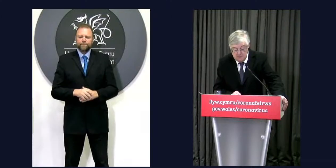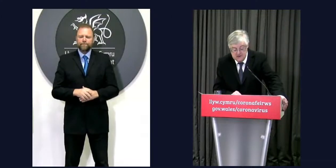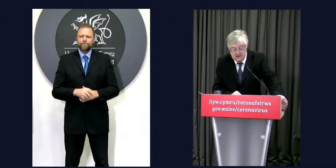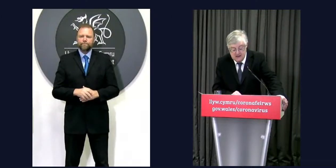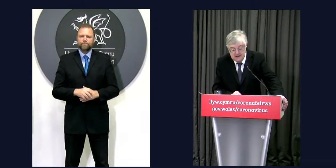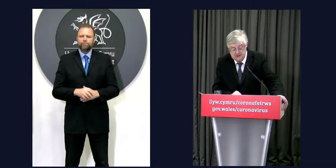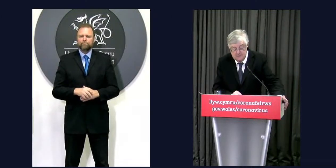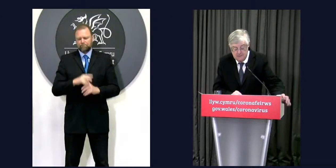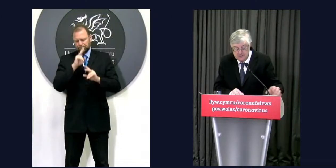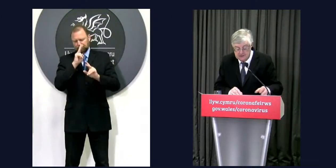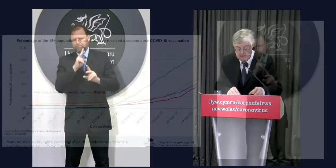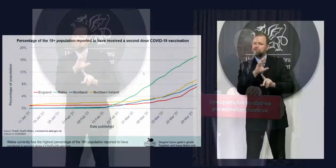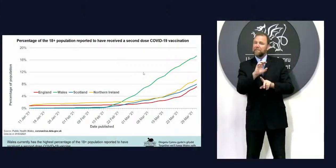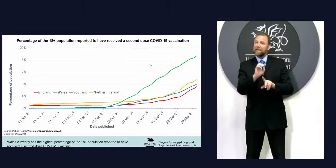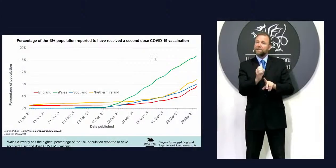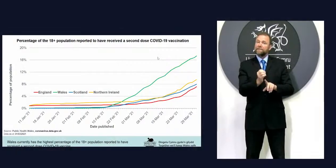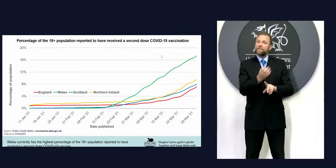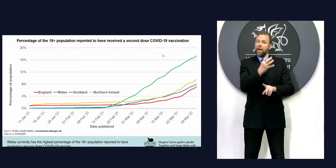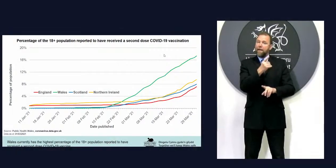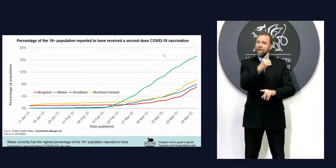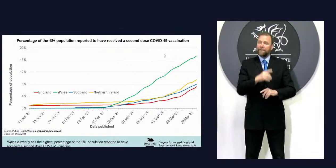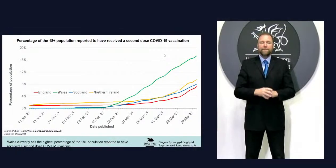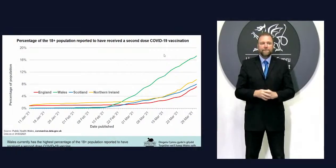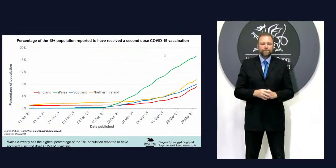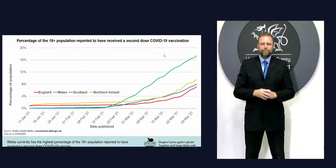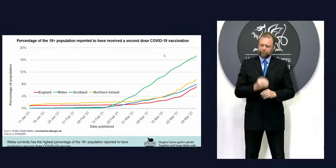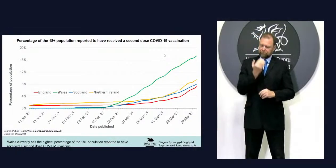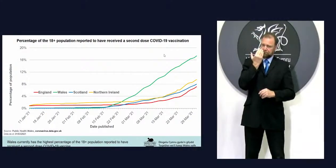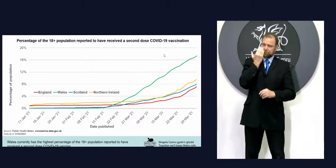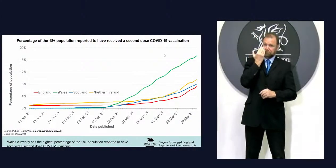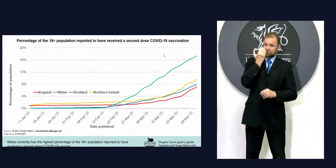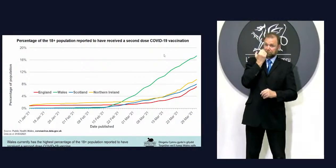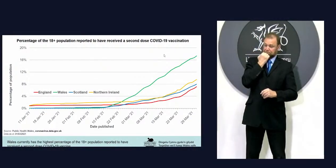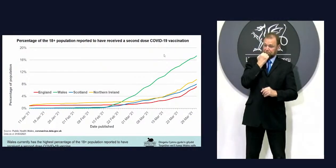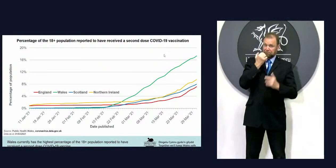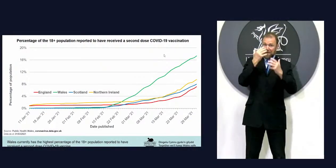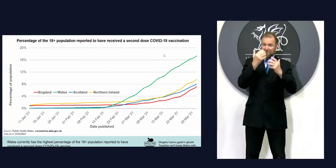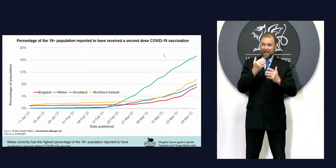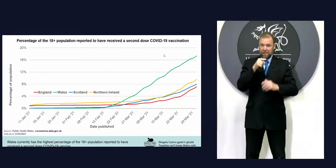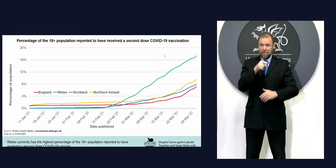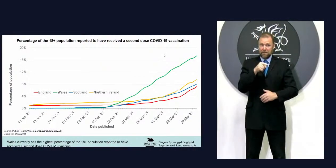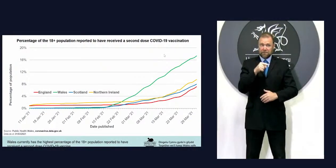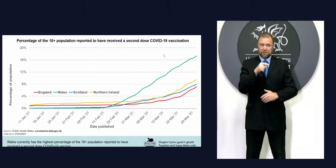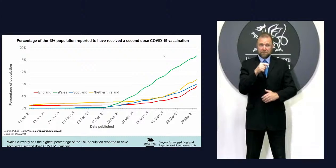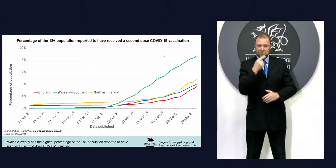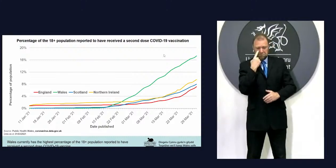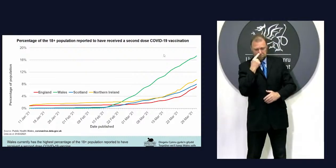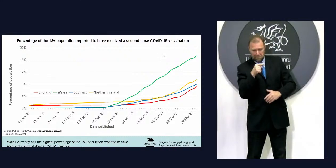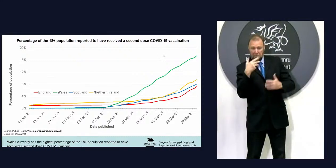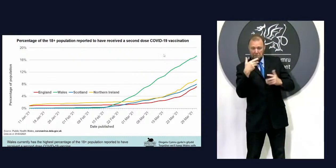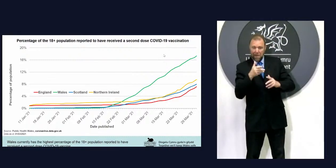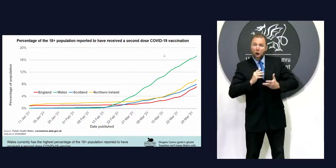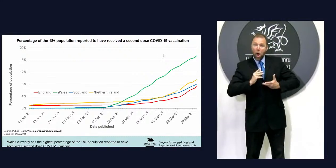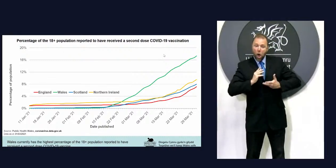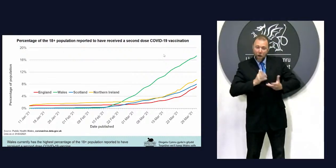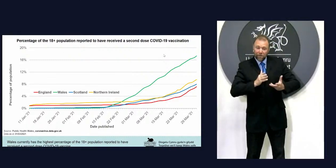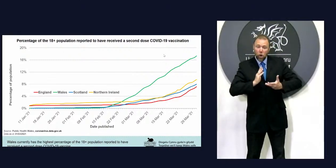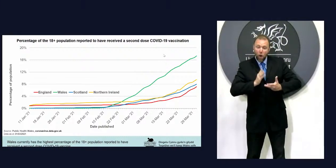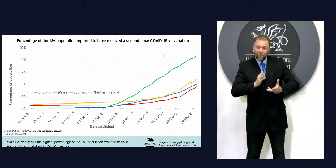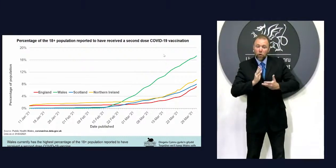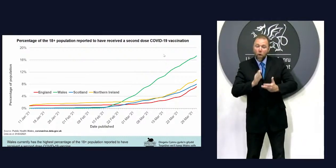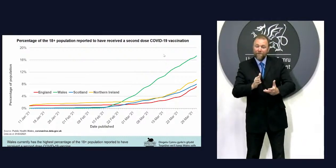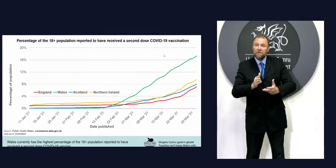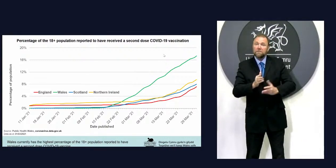You'll see from the slide that the very latest figures show that while we've offered the vaccine and had it received